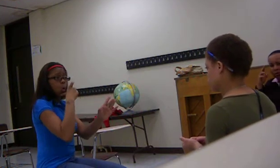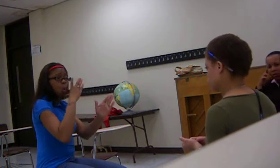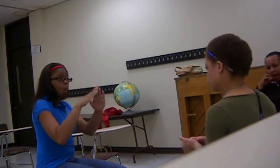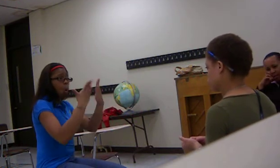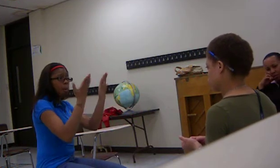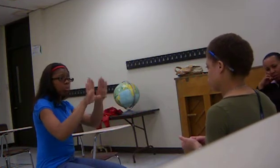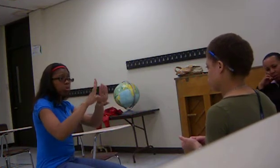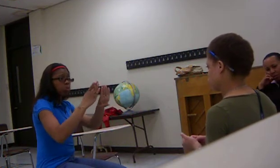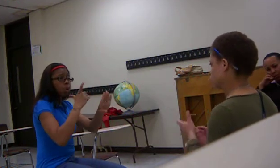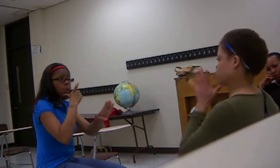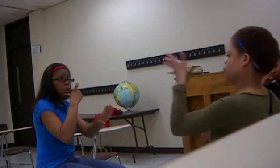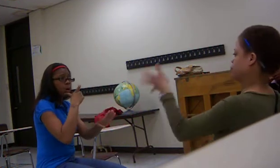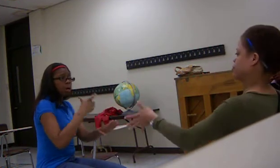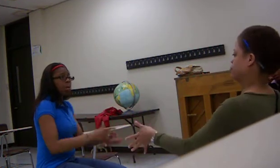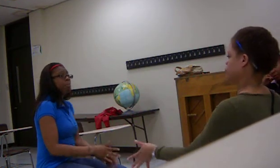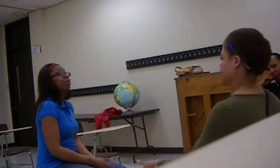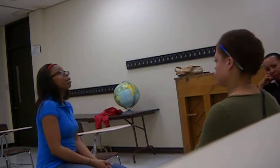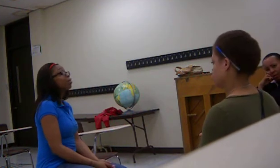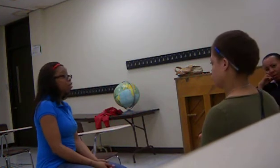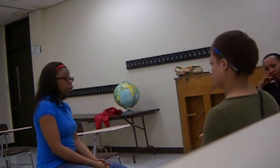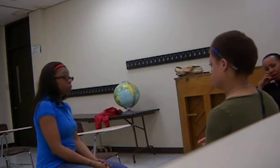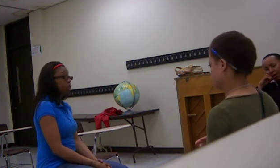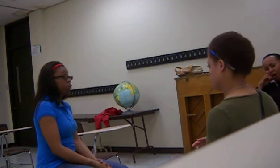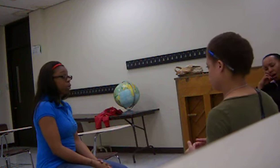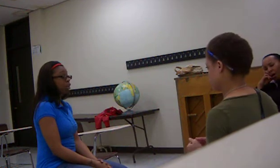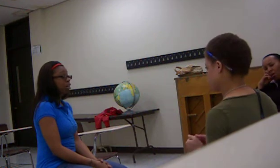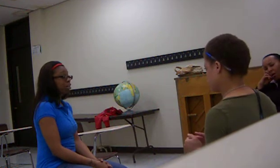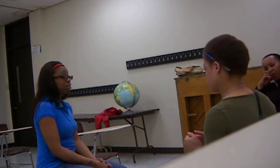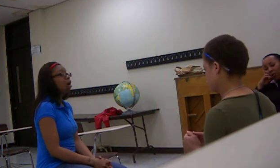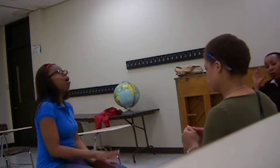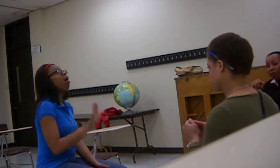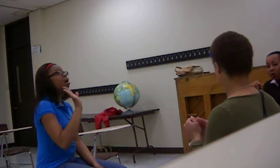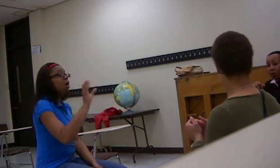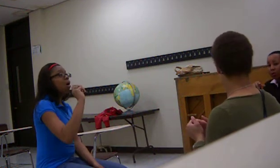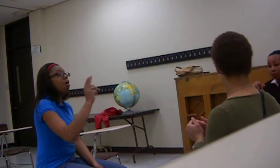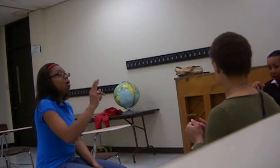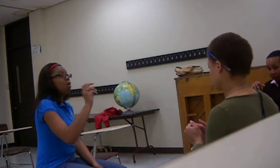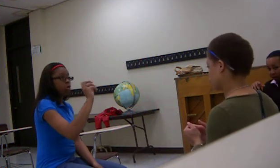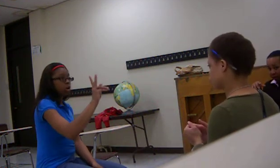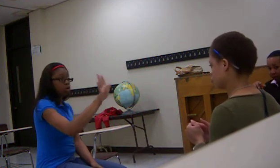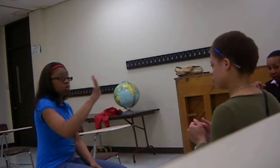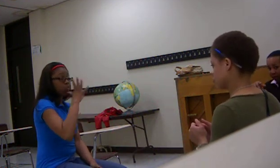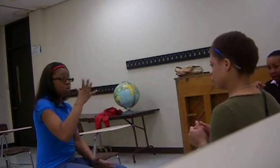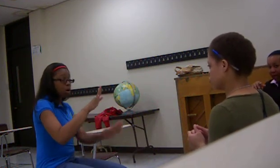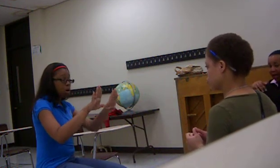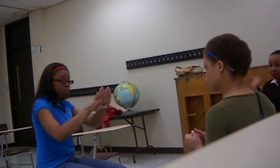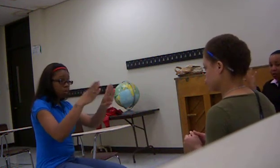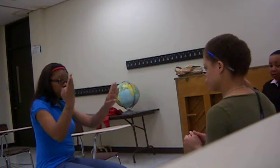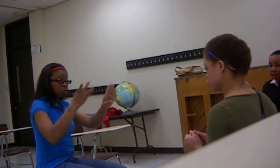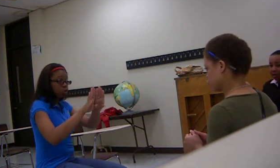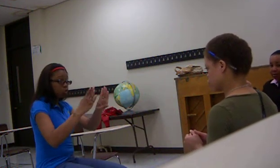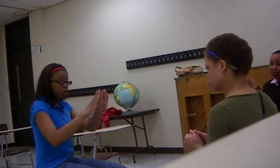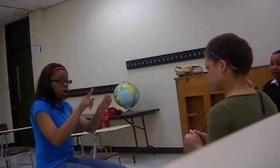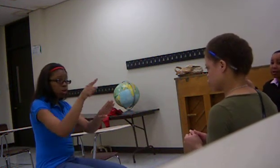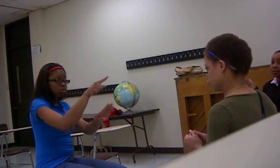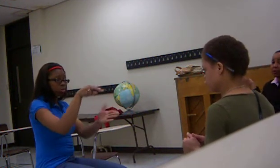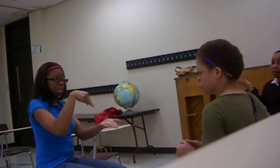door? Who opened the door? My grandmother opened the door. Oh, okay, so your grandmother opened the door, and you were standing there smiling at your